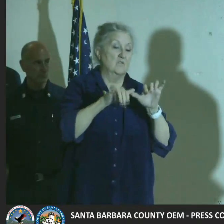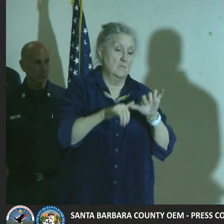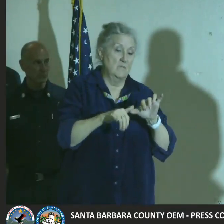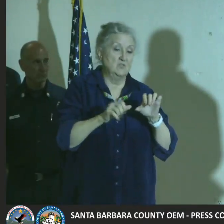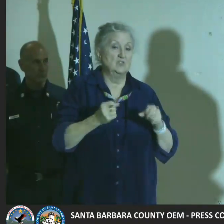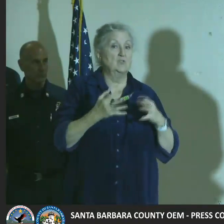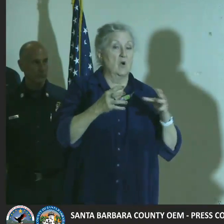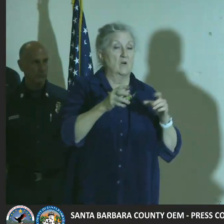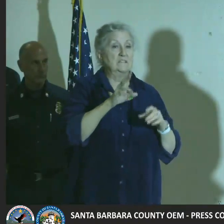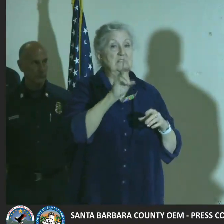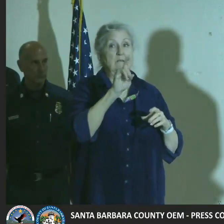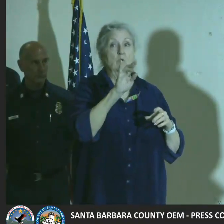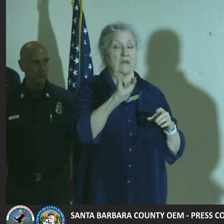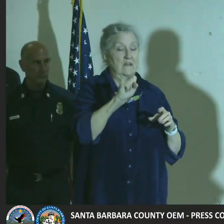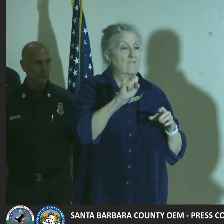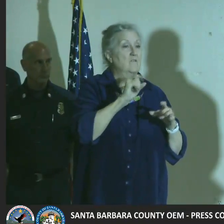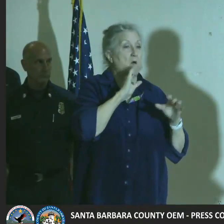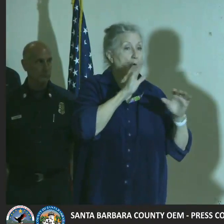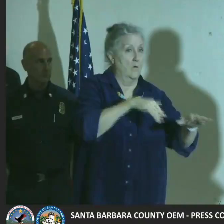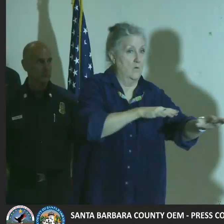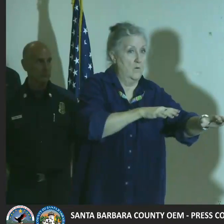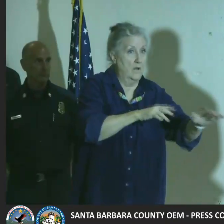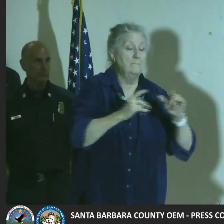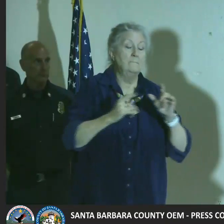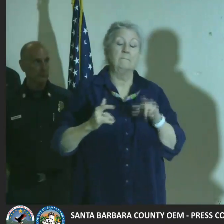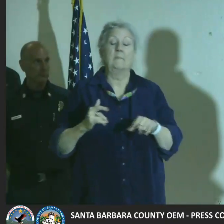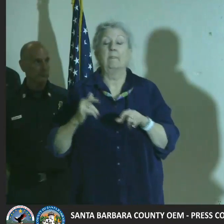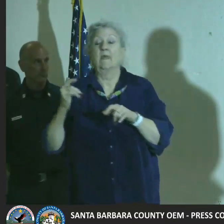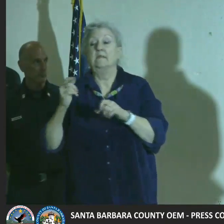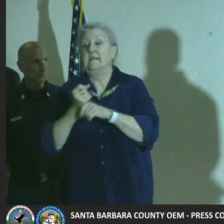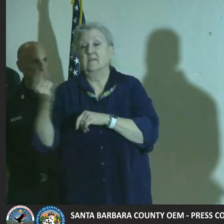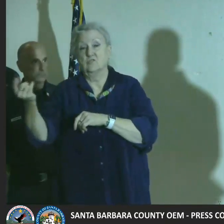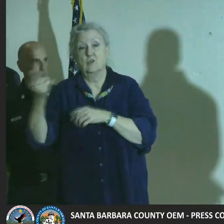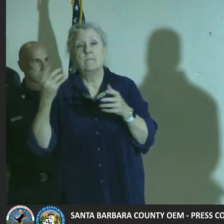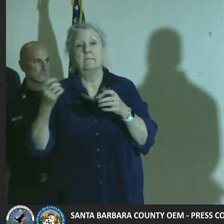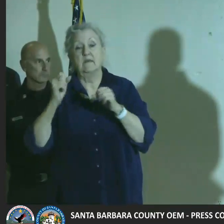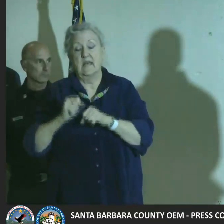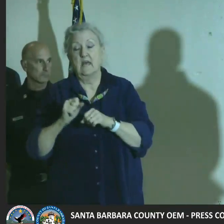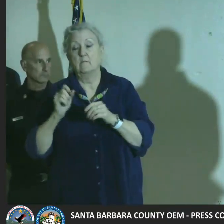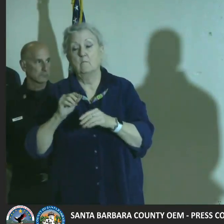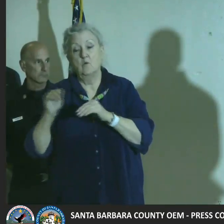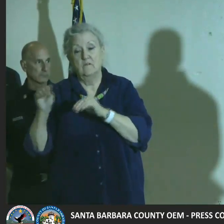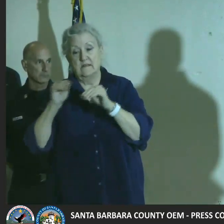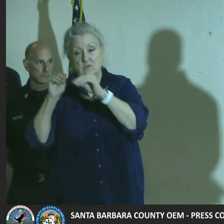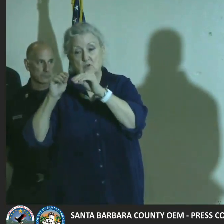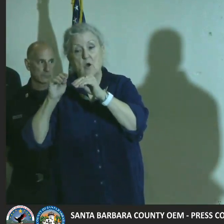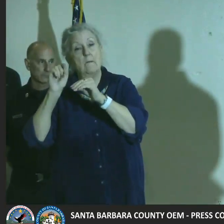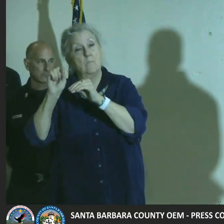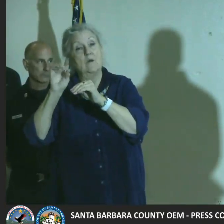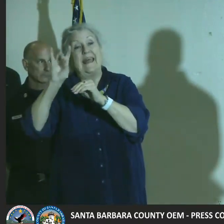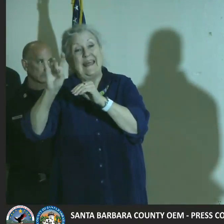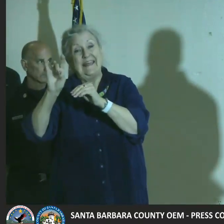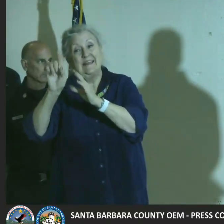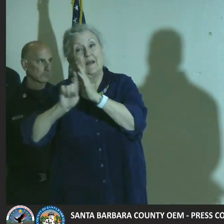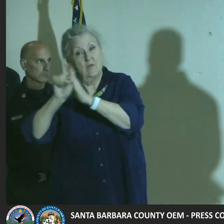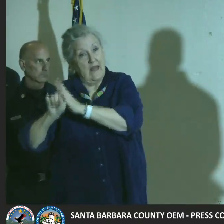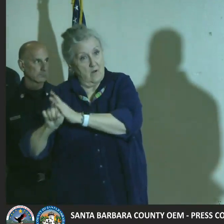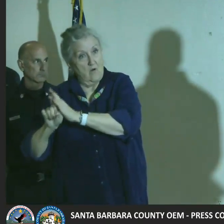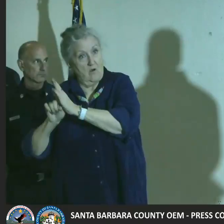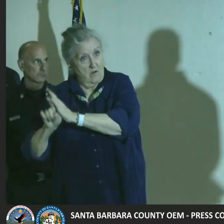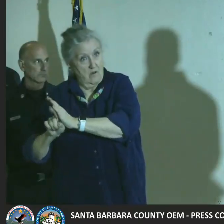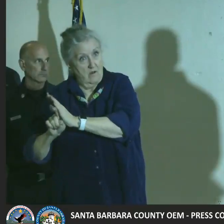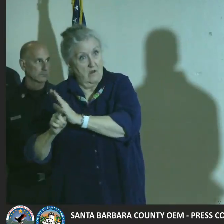Next year, if we get enough regrowth, we may be able to move that threshold up to 0.8 inches per hour. That obviously